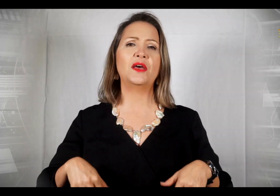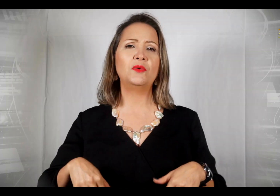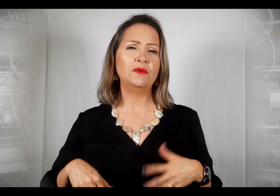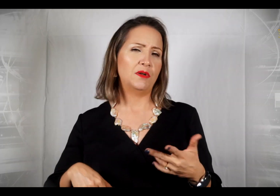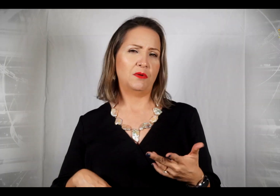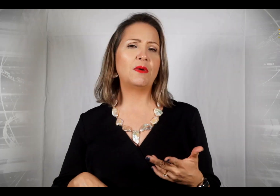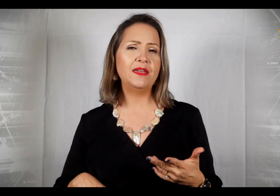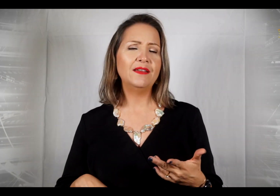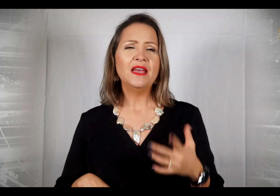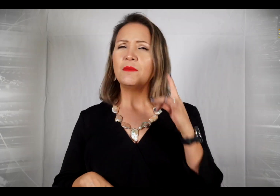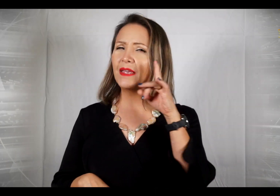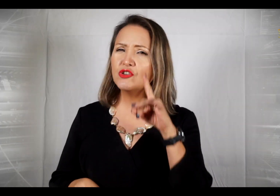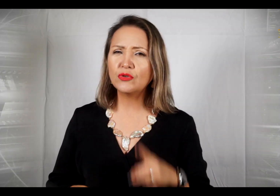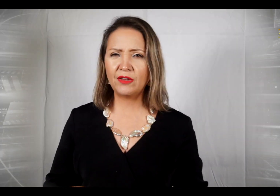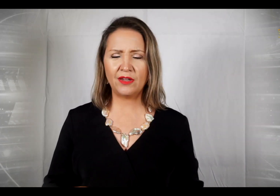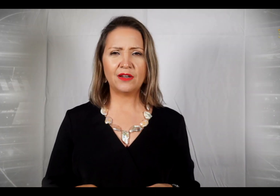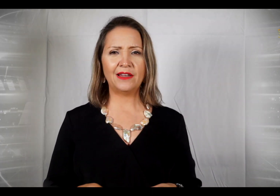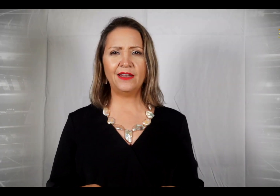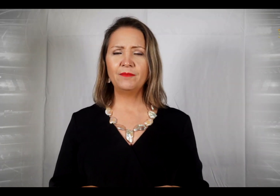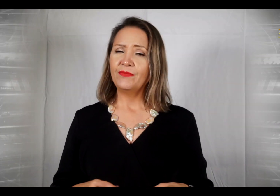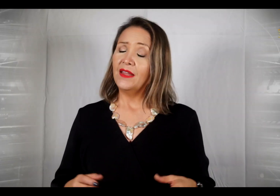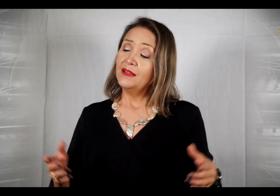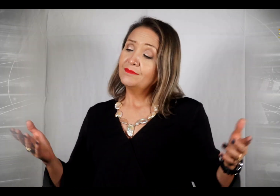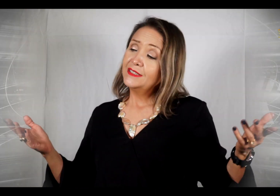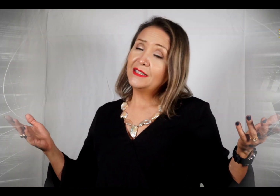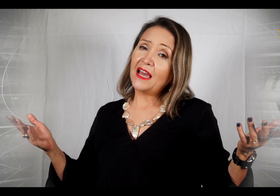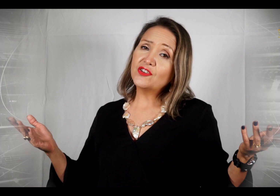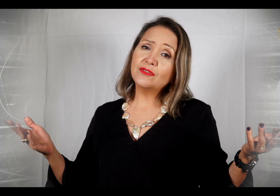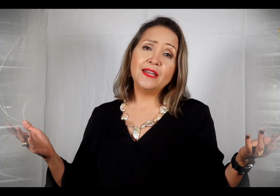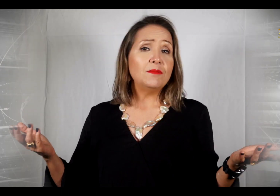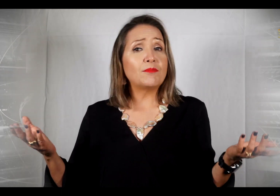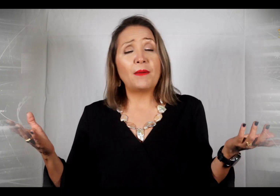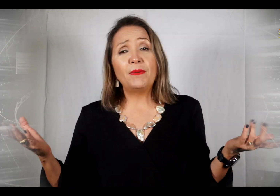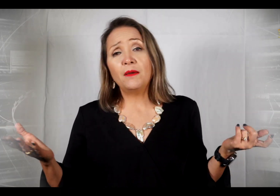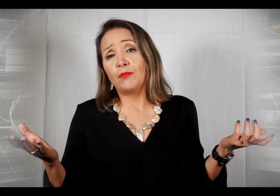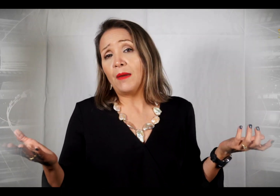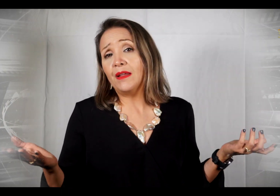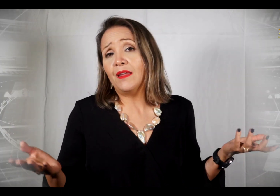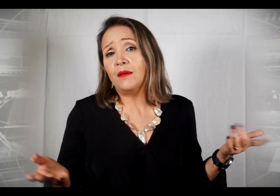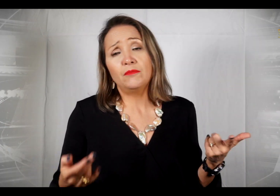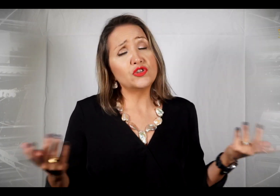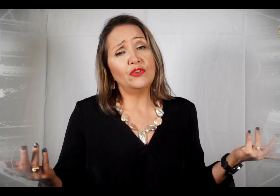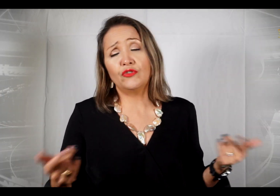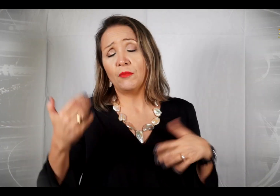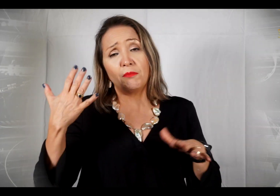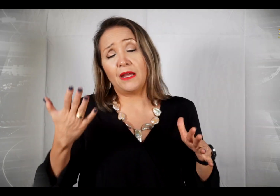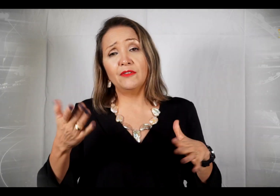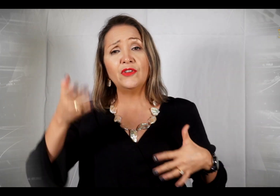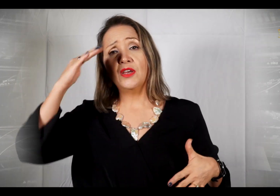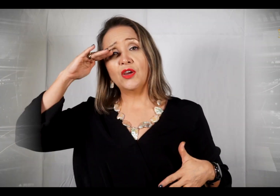down, right? Making sure that they are clean. And actually, priming them just means